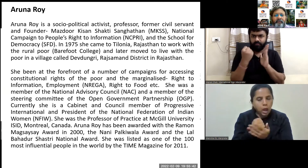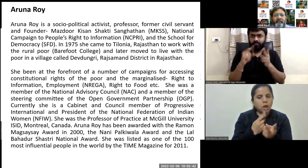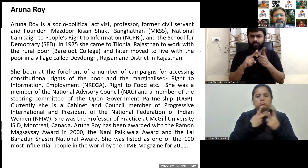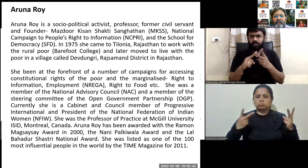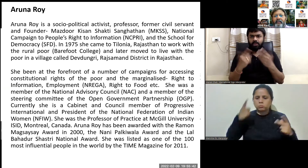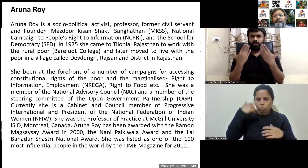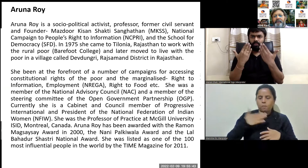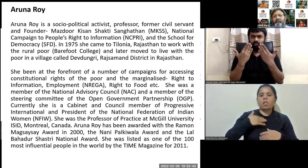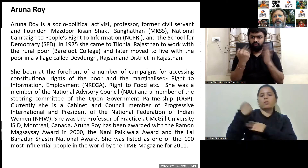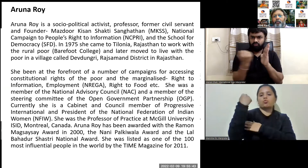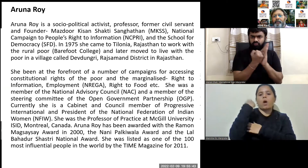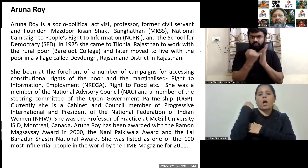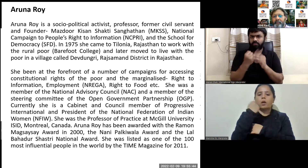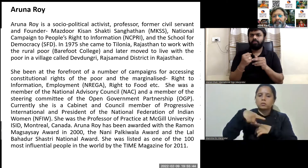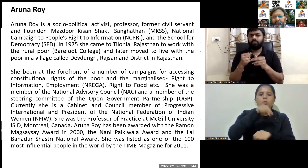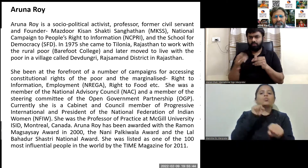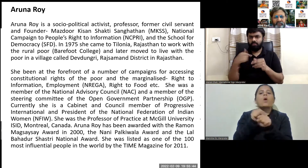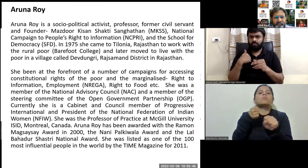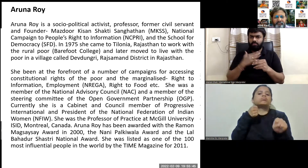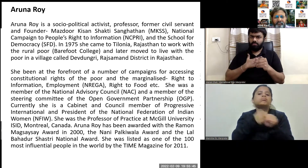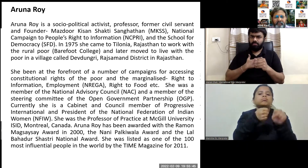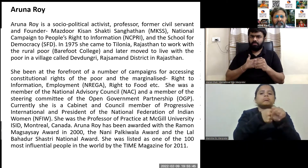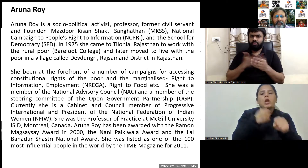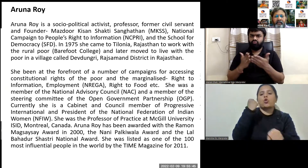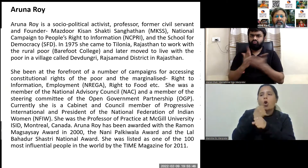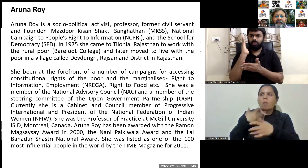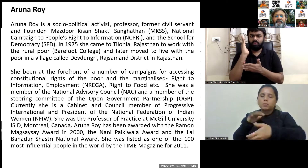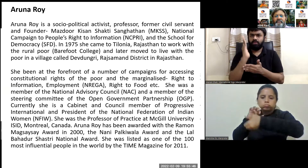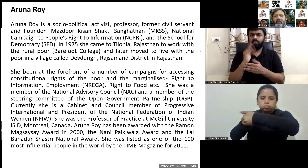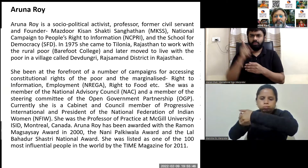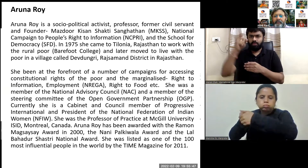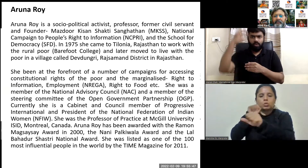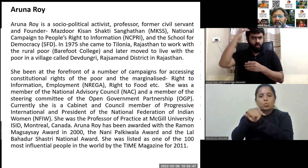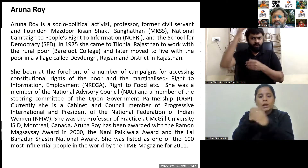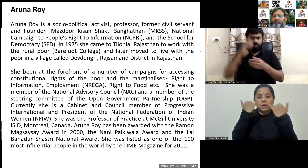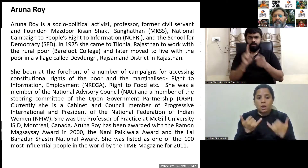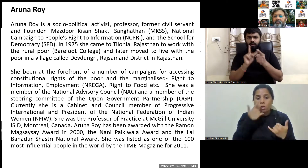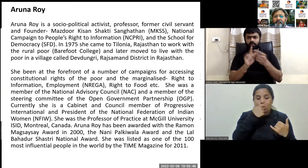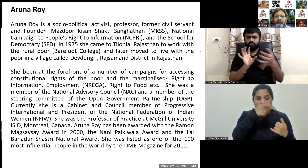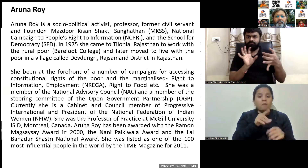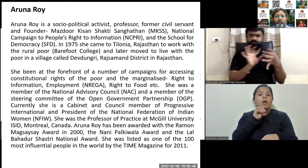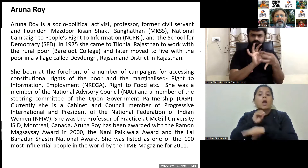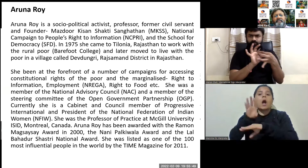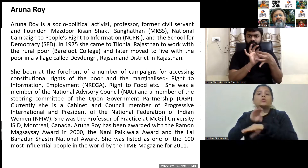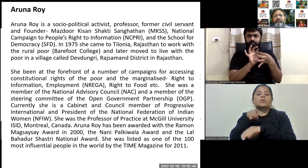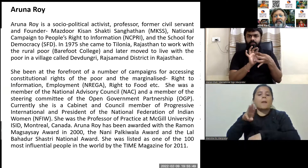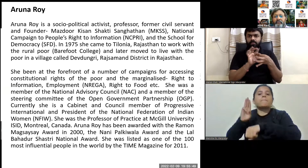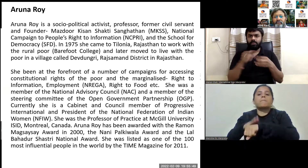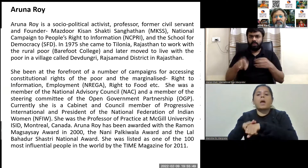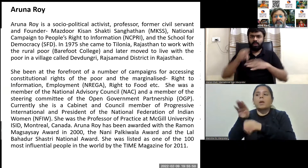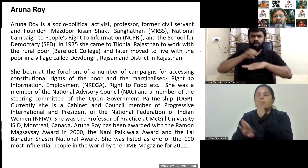and a member of the steering committee of the Open Government Partnership. Currently, she is a cabinet and council member of